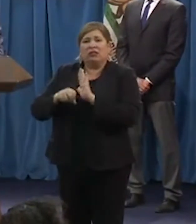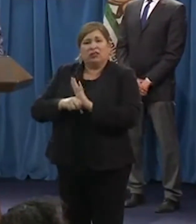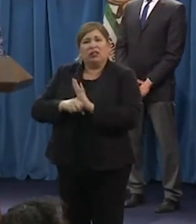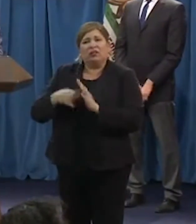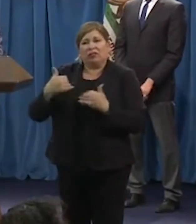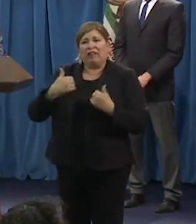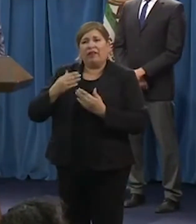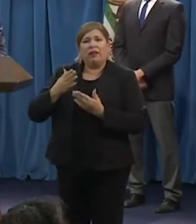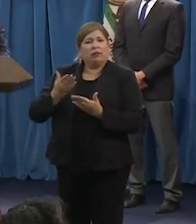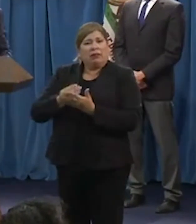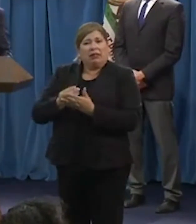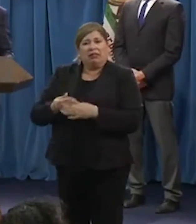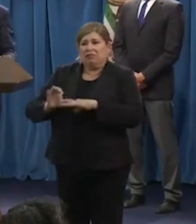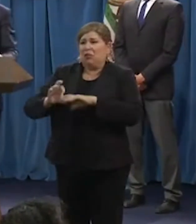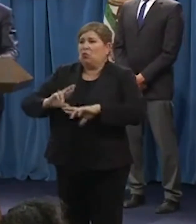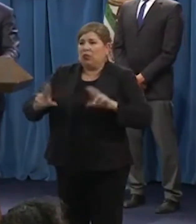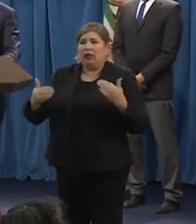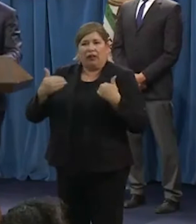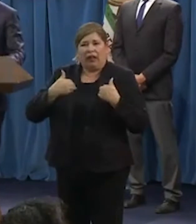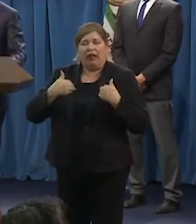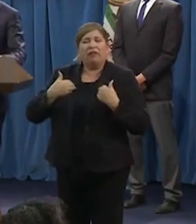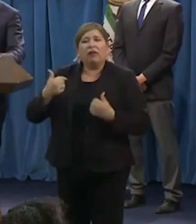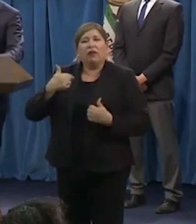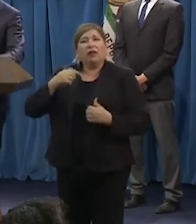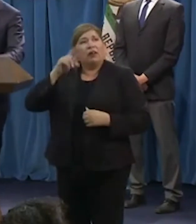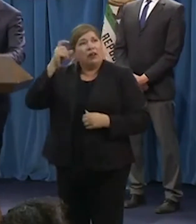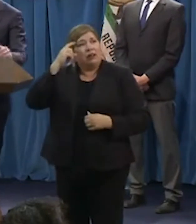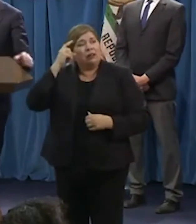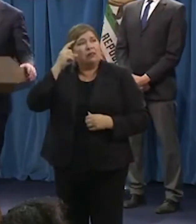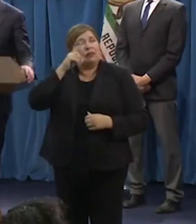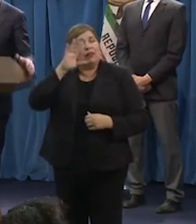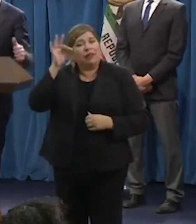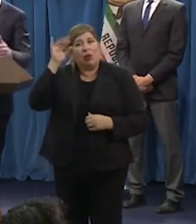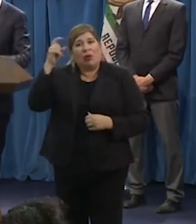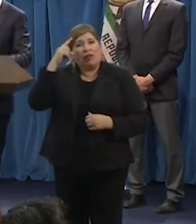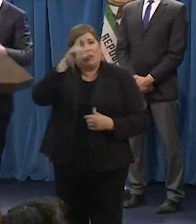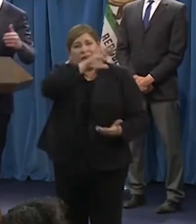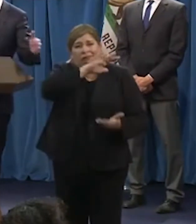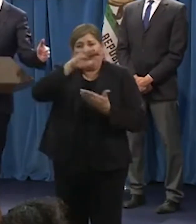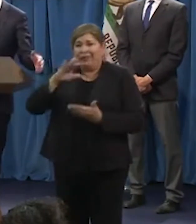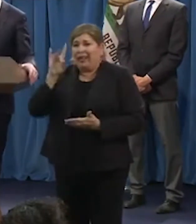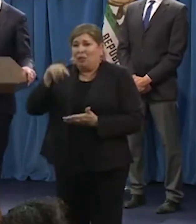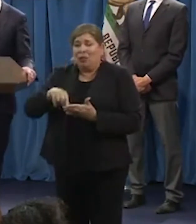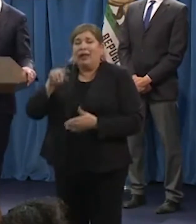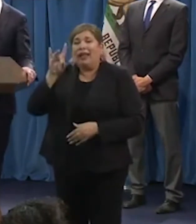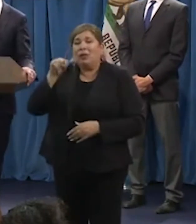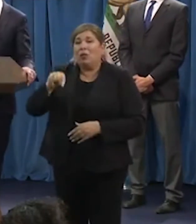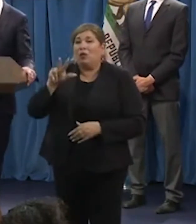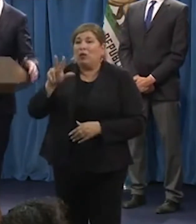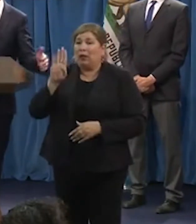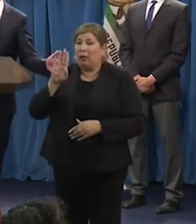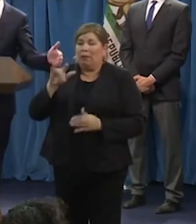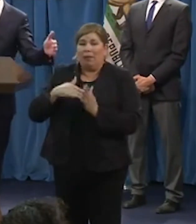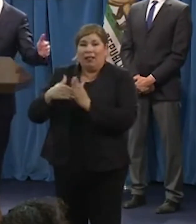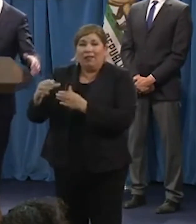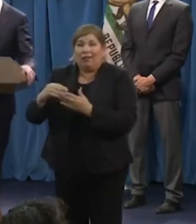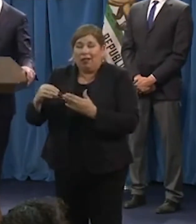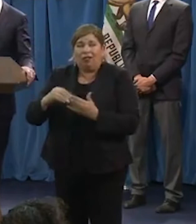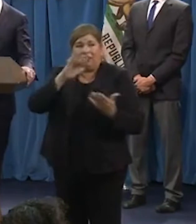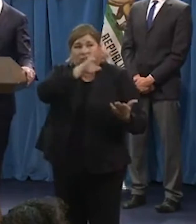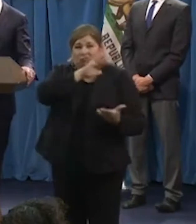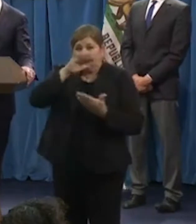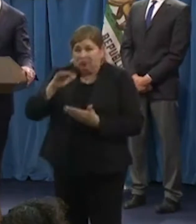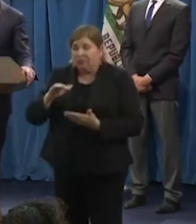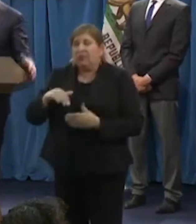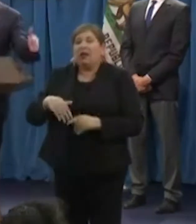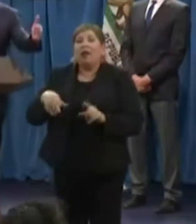meet this moment. We have the support of the federal government, the $8.3 billion appropriation. Obviously, they're loosening up additional access